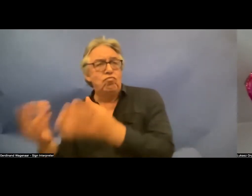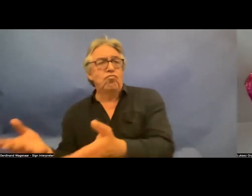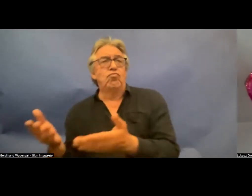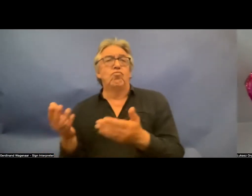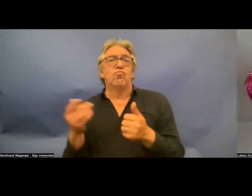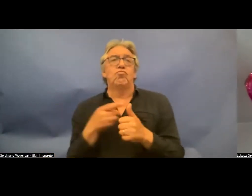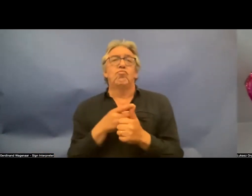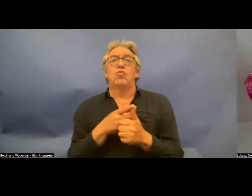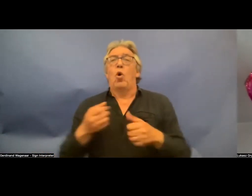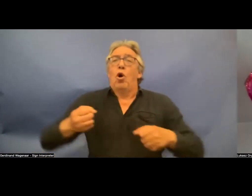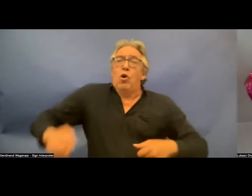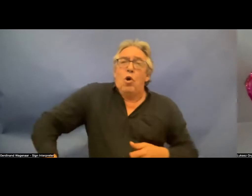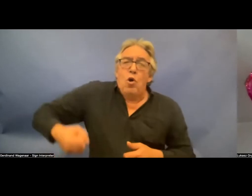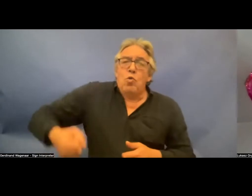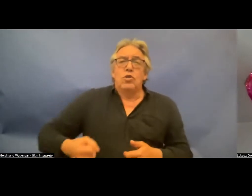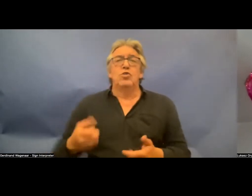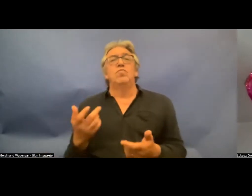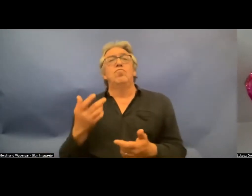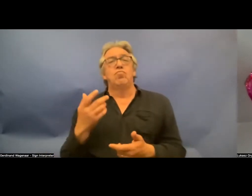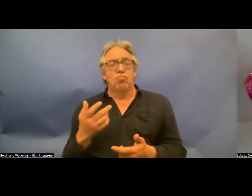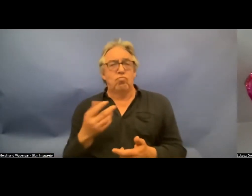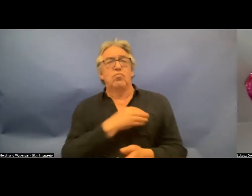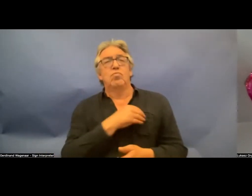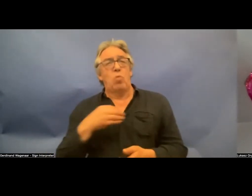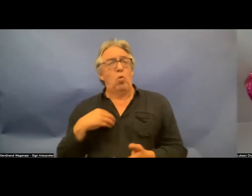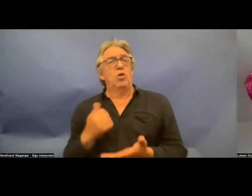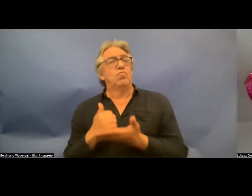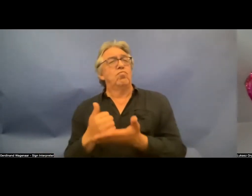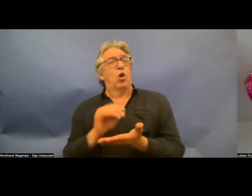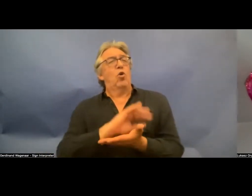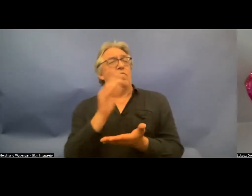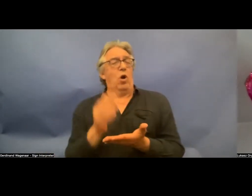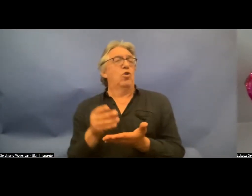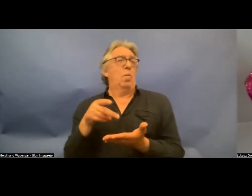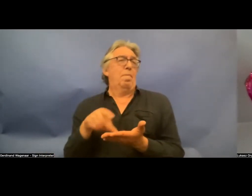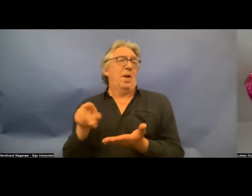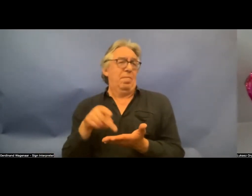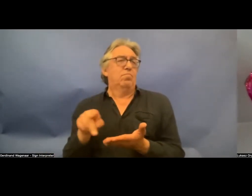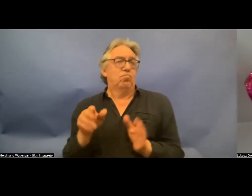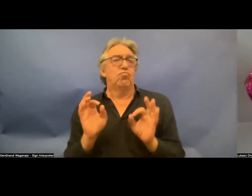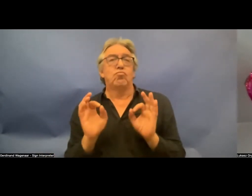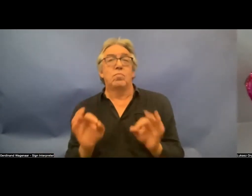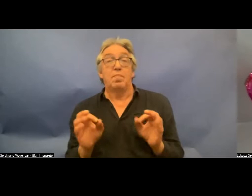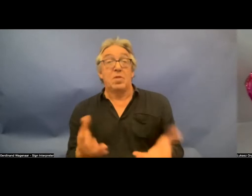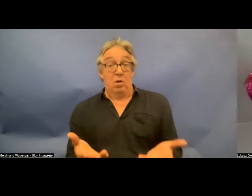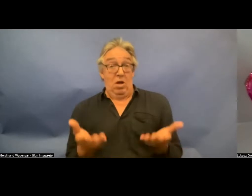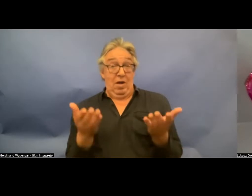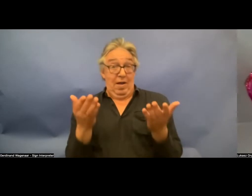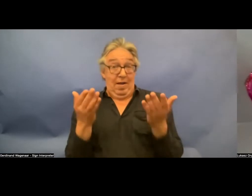I mean the subsidies for individuals that are coming from Ukraine because of the war. So these